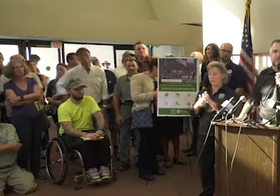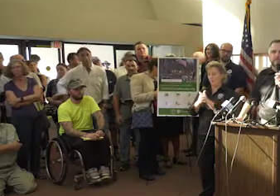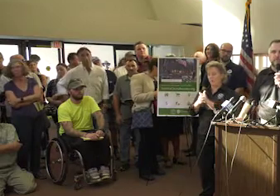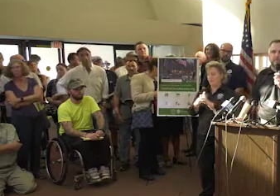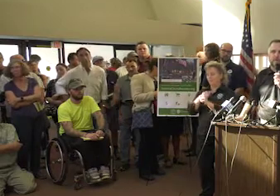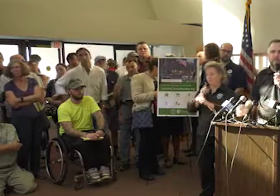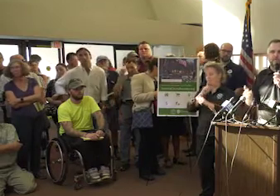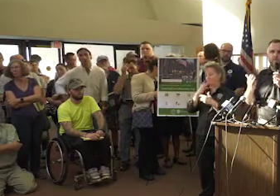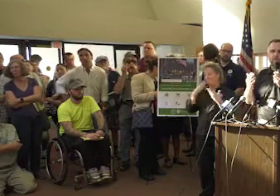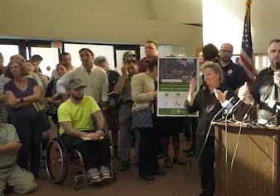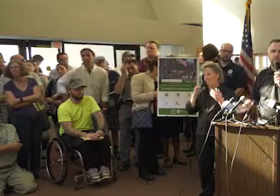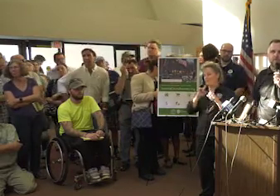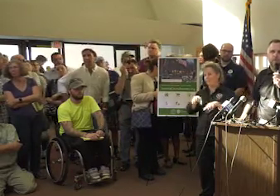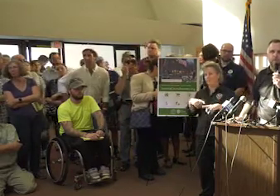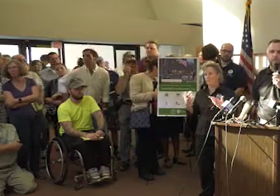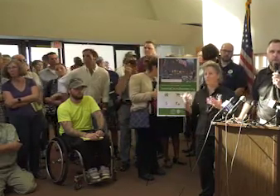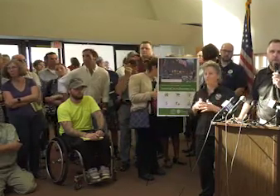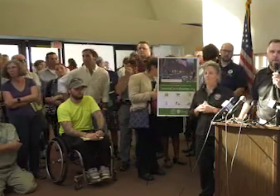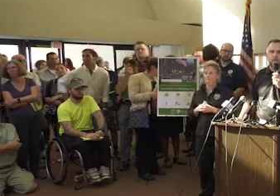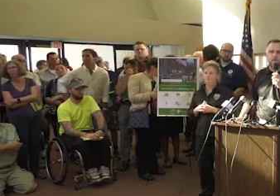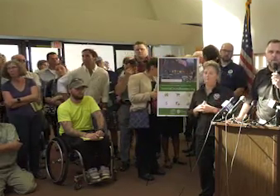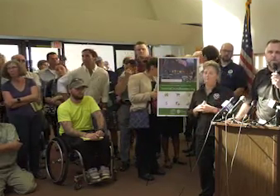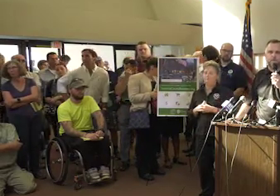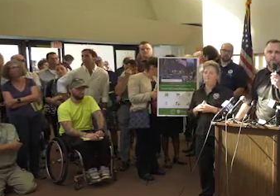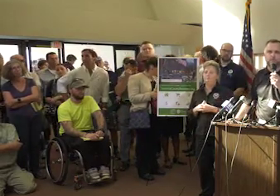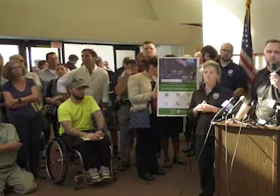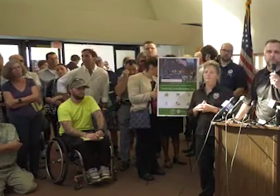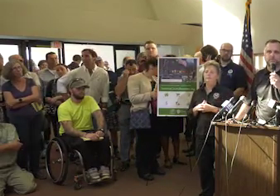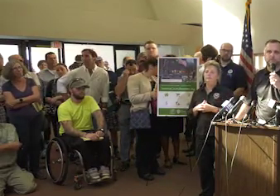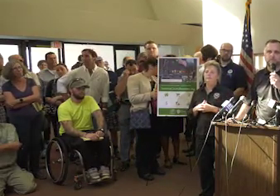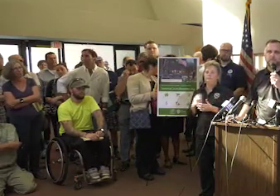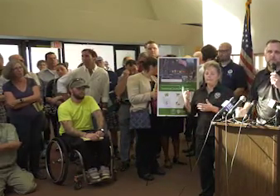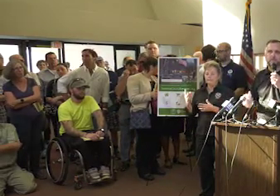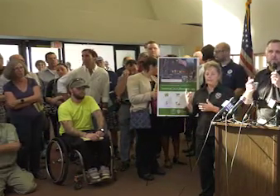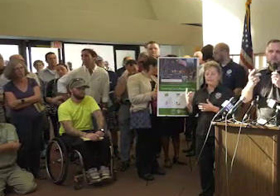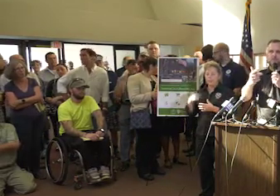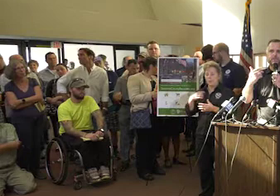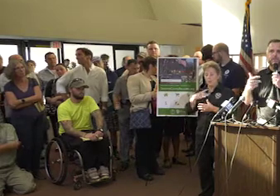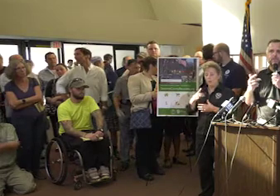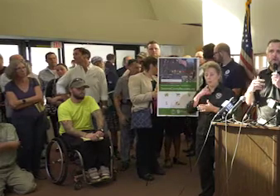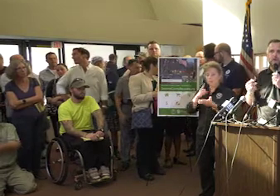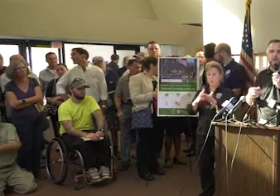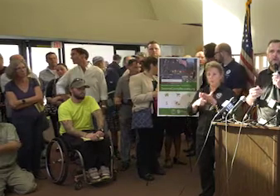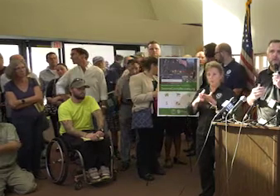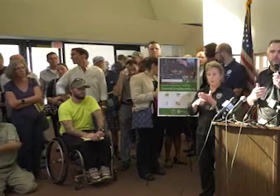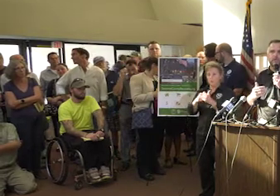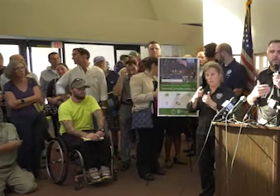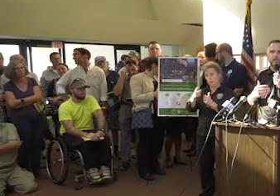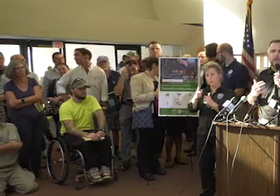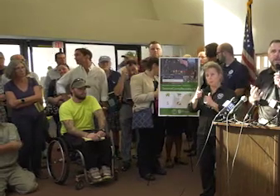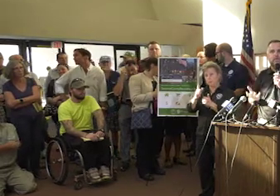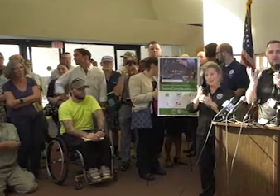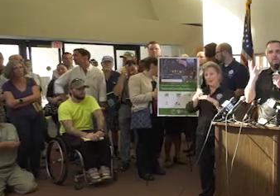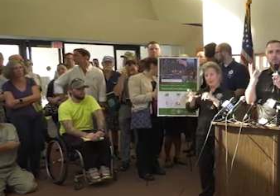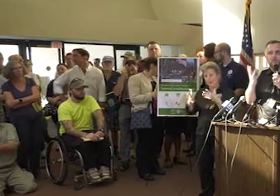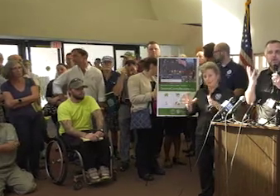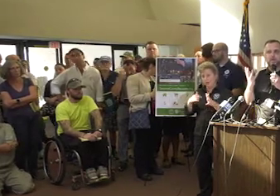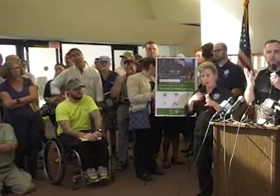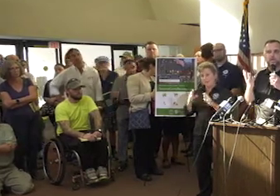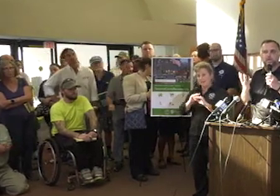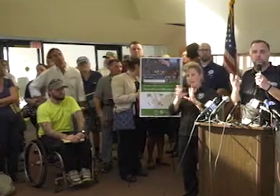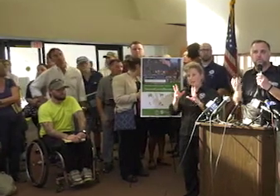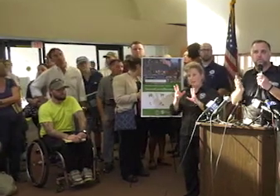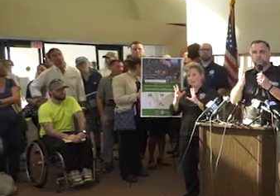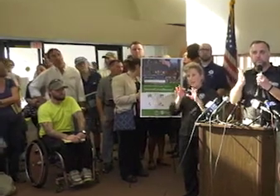on. I don't have a good answer for you right now, but it's something certainly that I'd like to talk to you offline so that I can